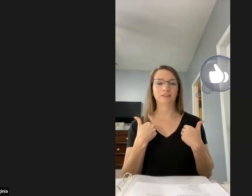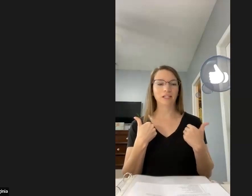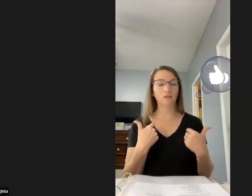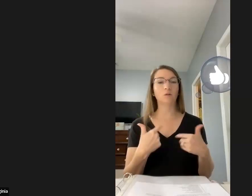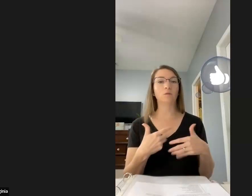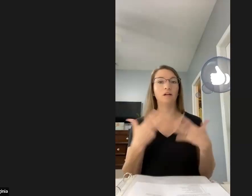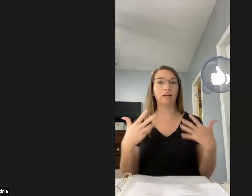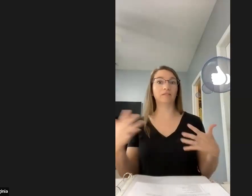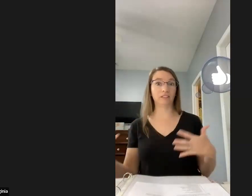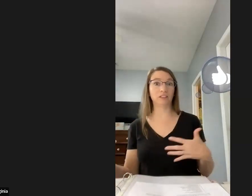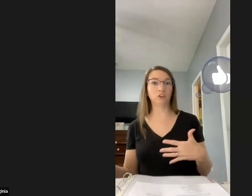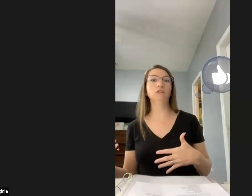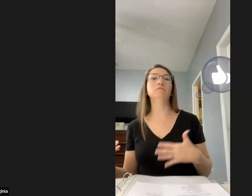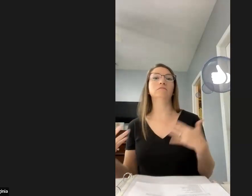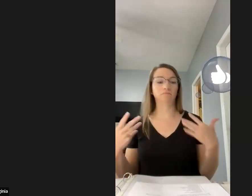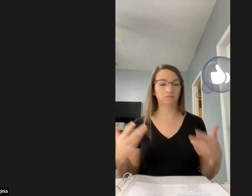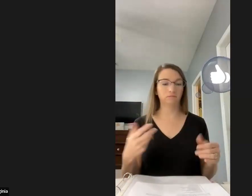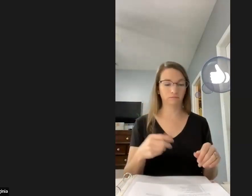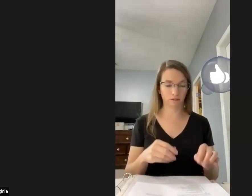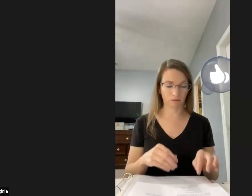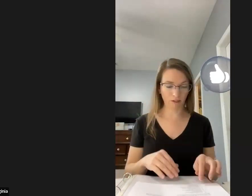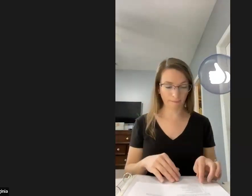Okay, so I have a sister. Okay.